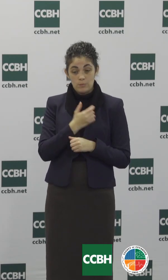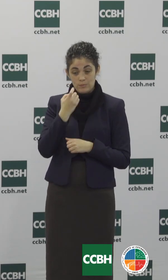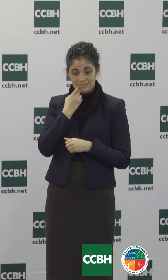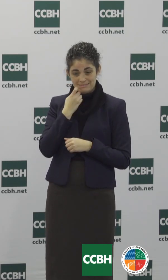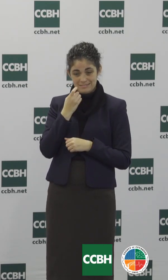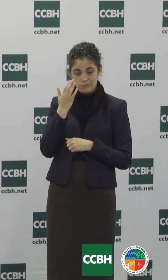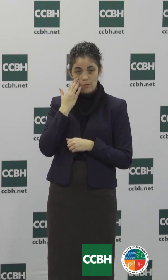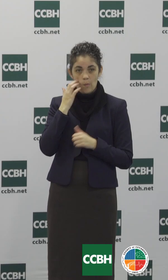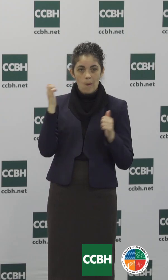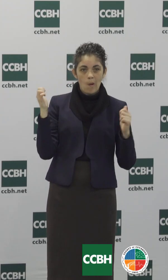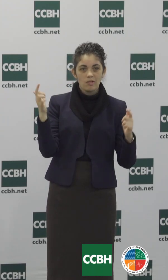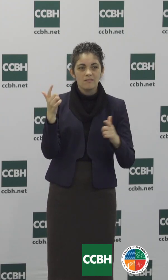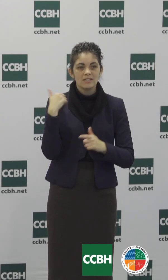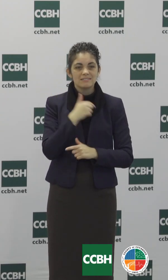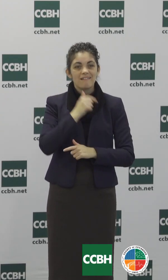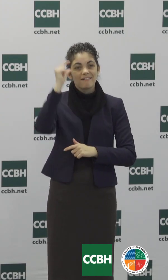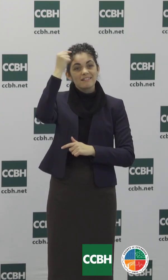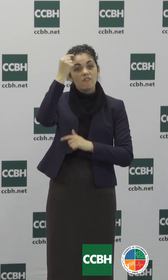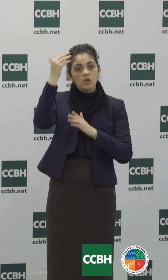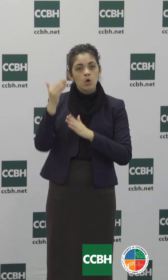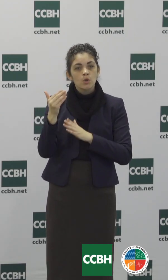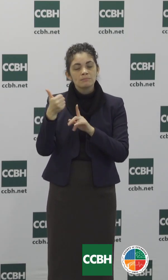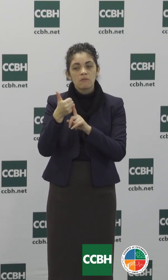recently, all of us, that Governor DeWine